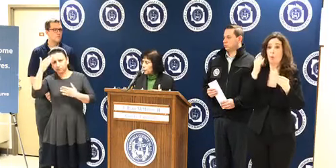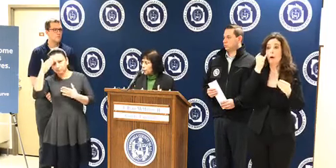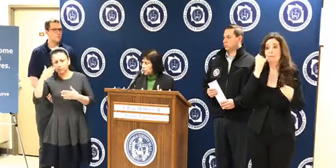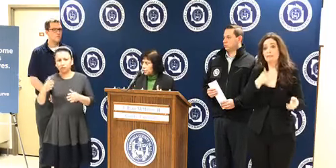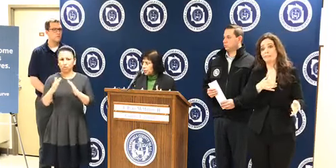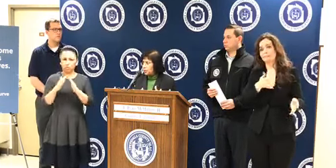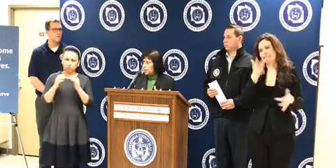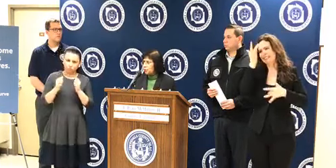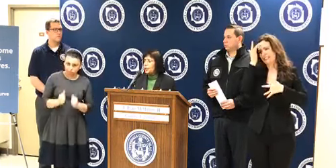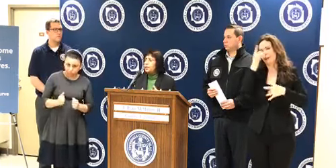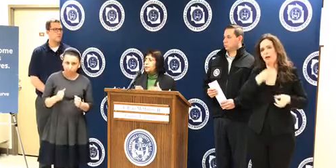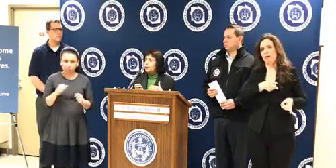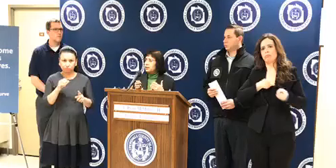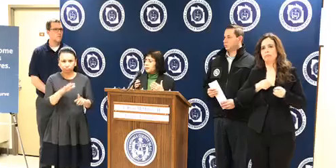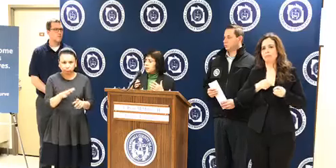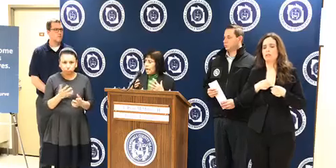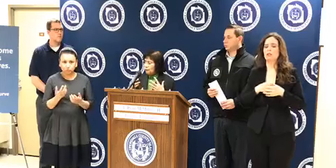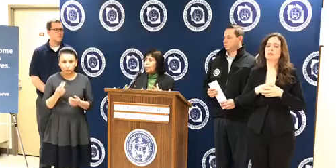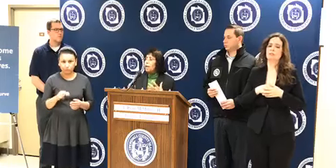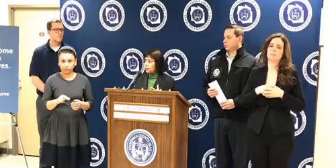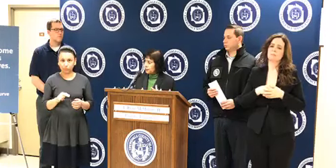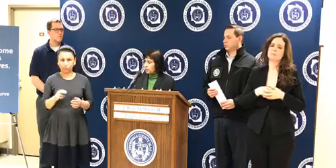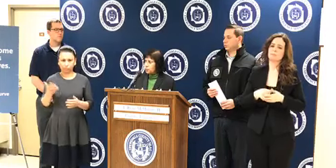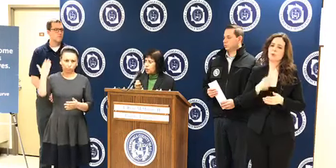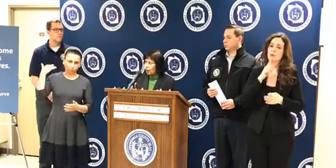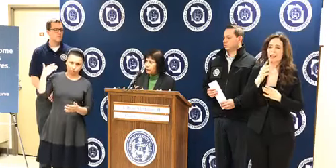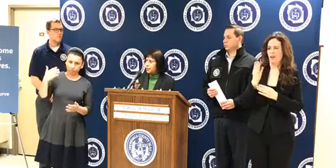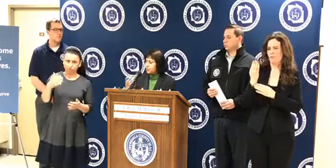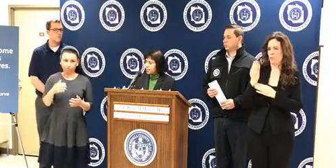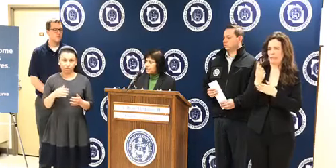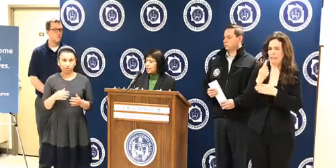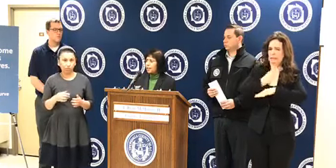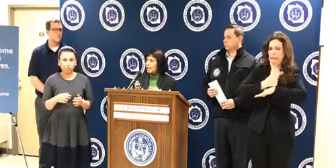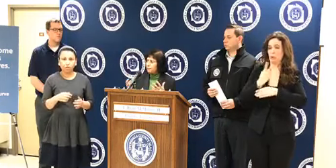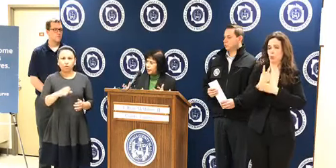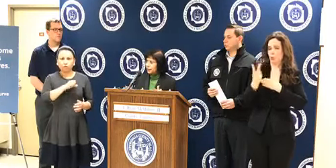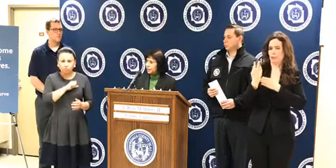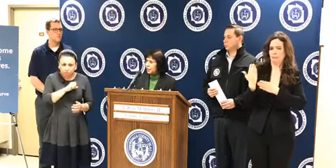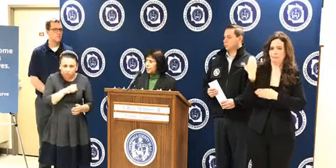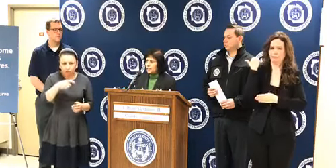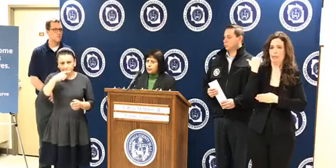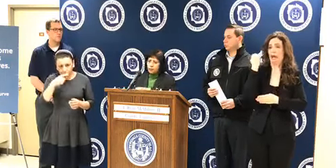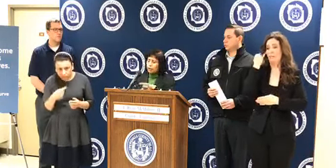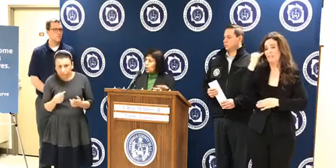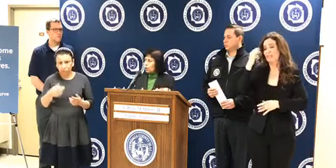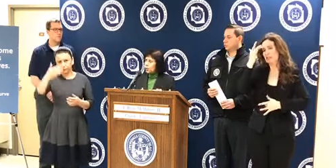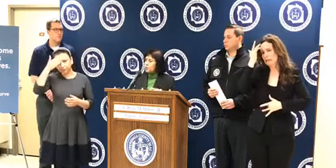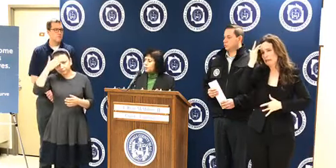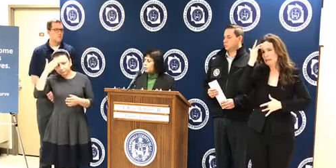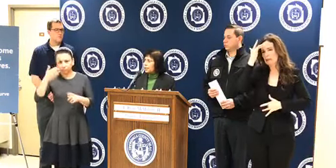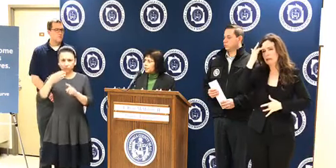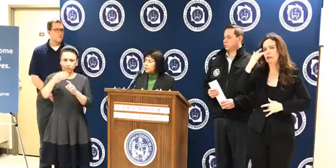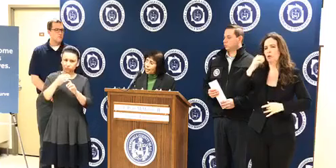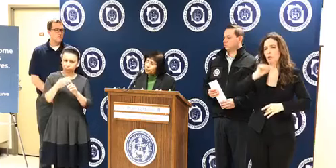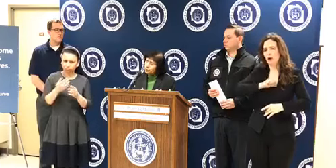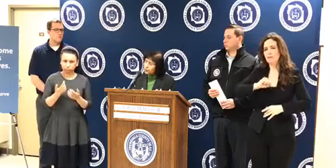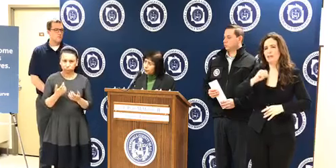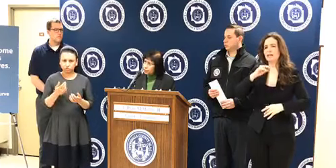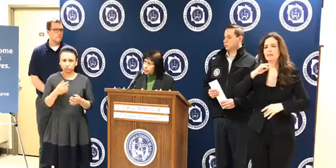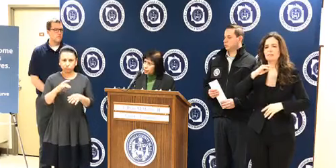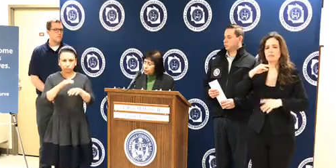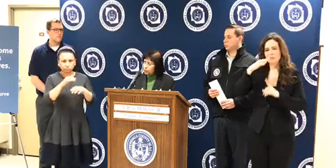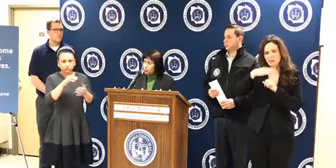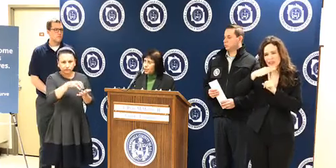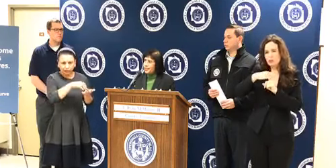of exposure. When they were having a lot of symptoms, coughing, sneezing, and have fever. If they were all over the different places, that will be a